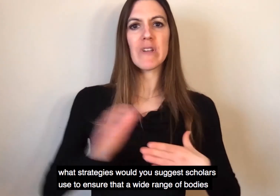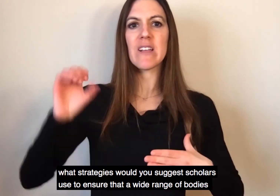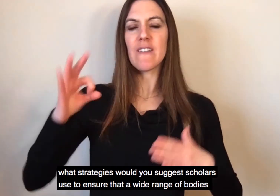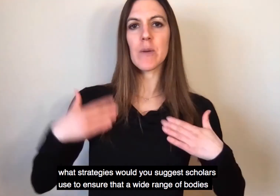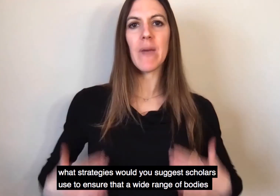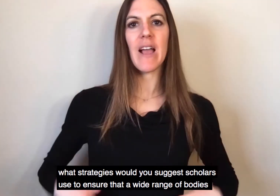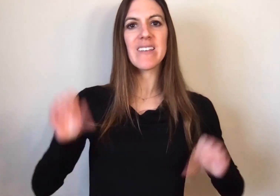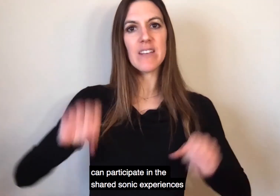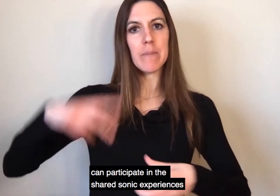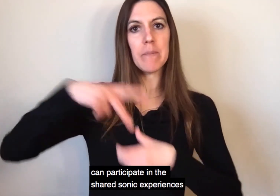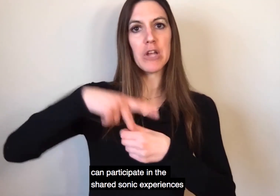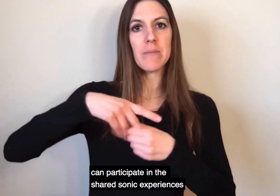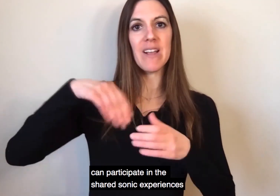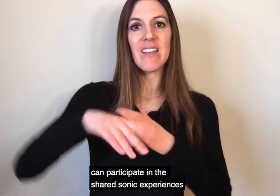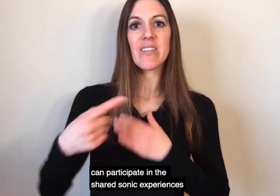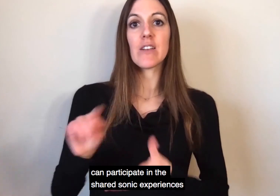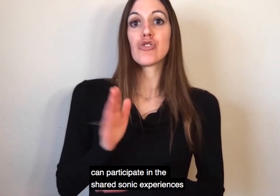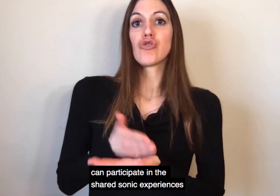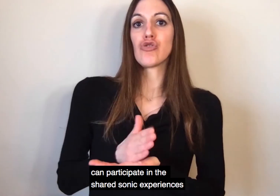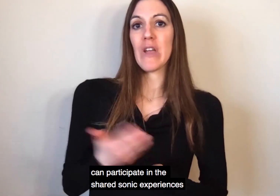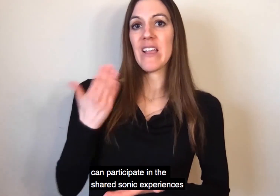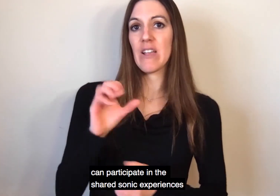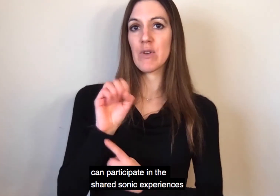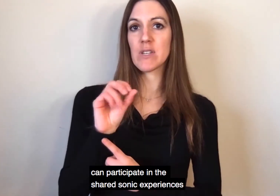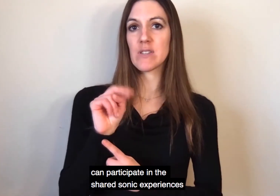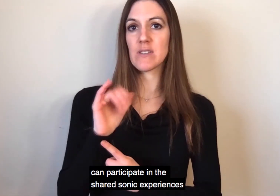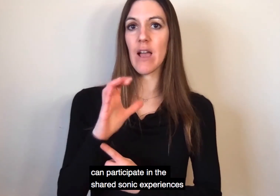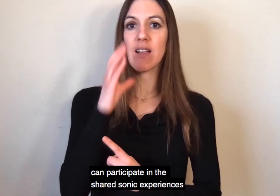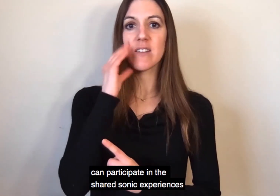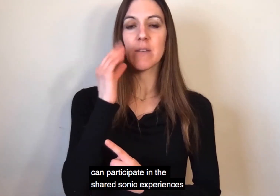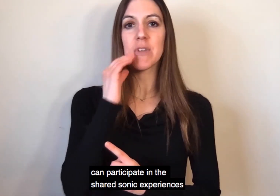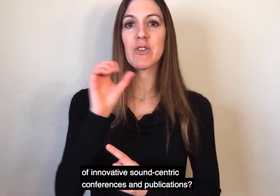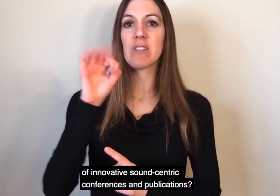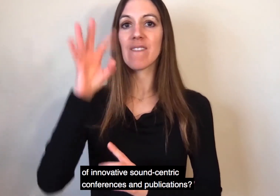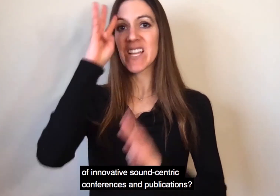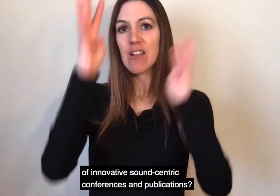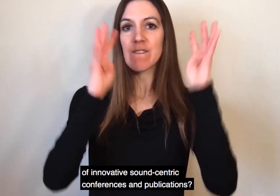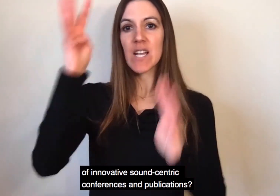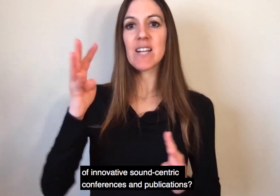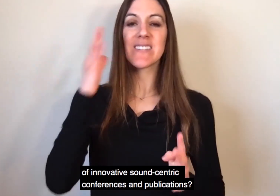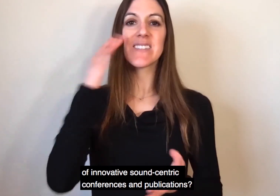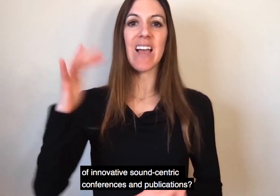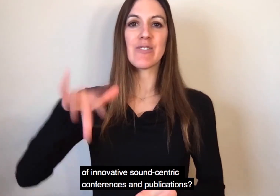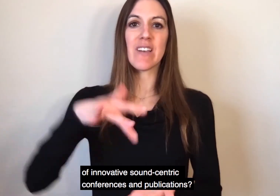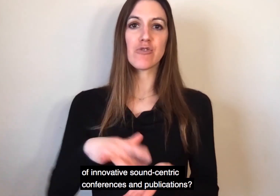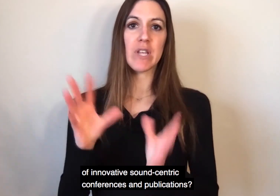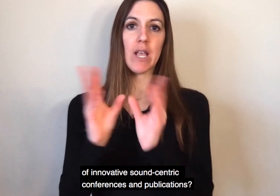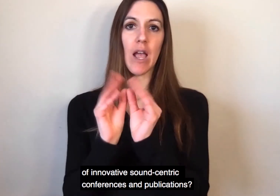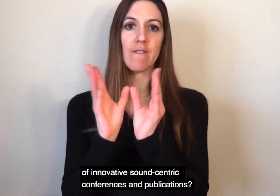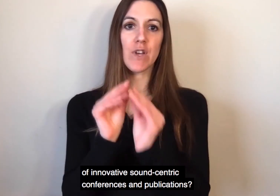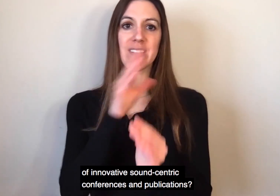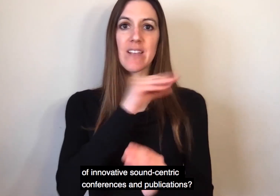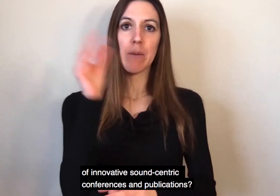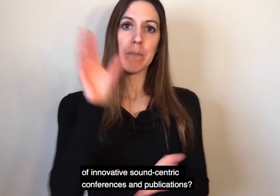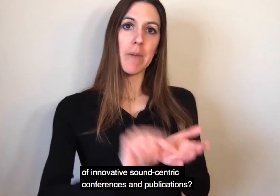bodies can participate in the shared sonic experiences of innovative sound-centric conferences and